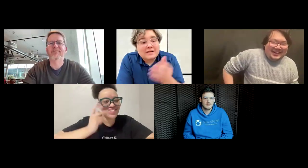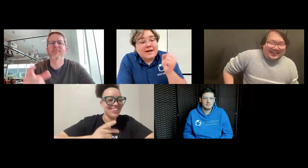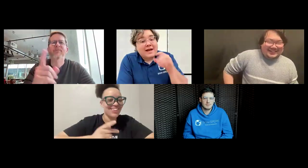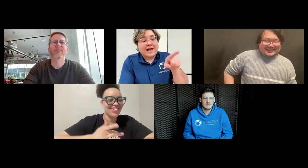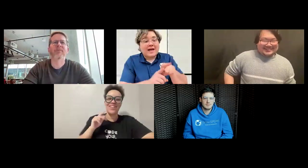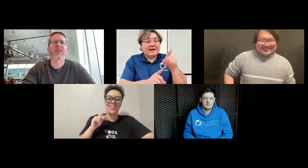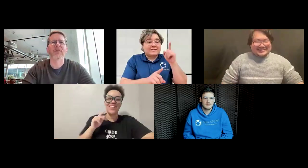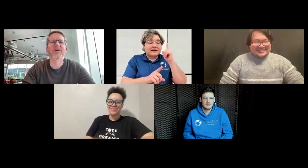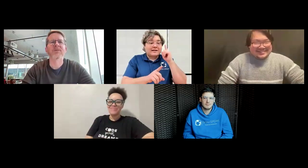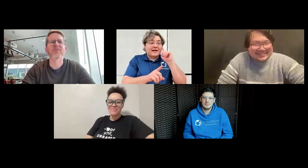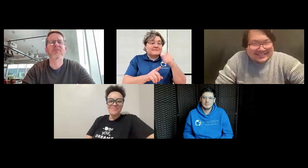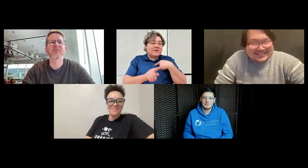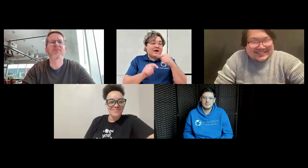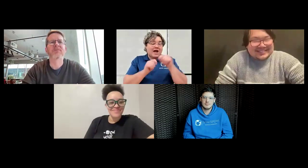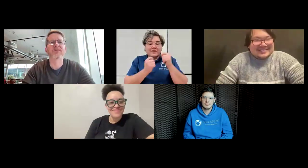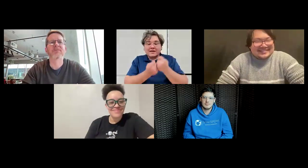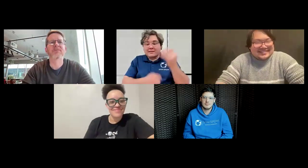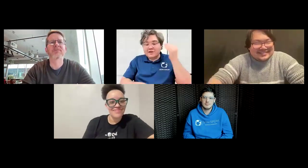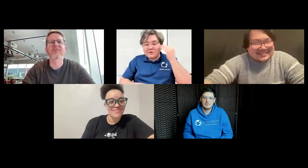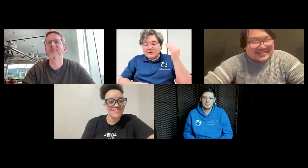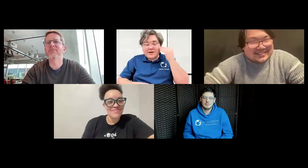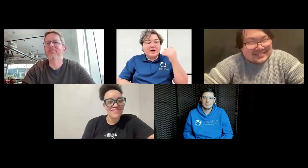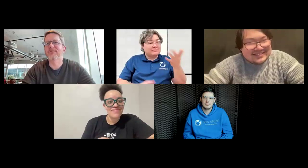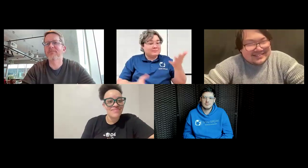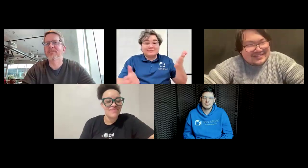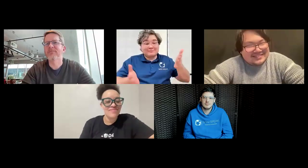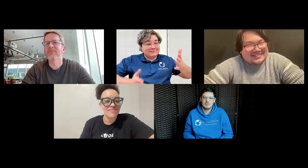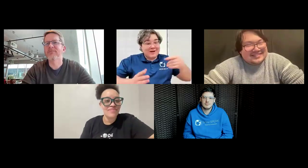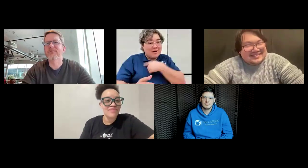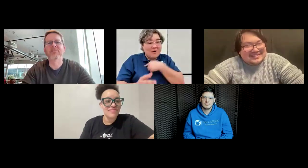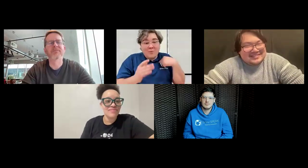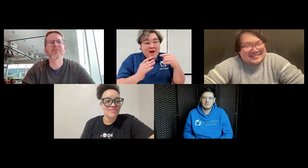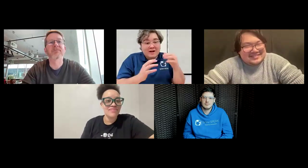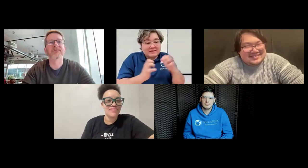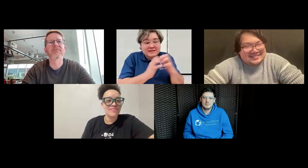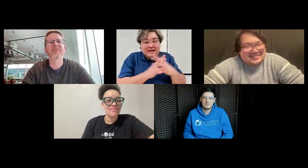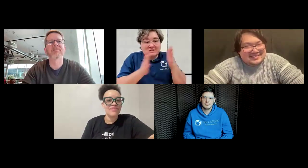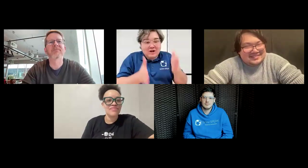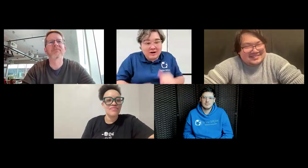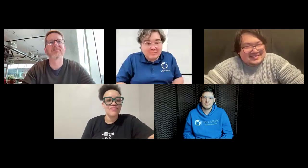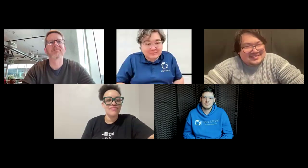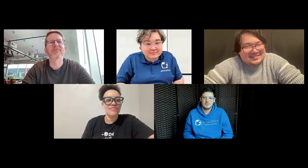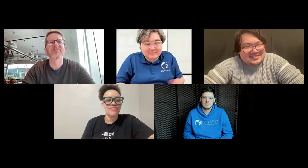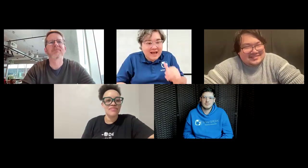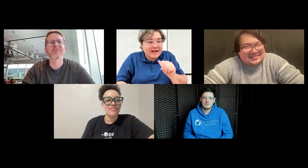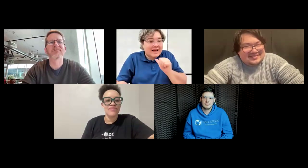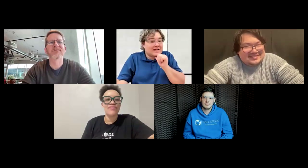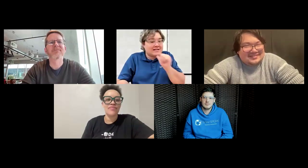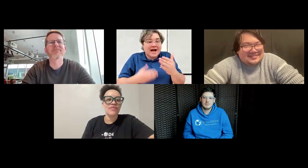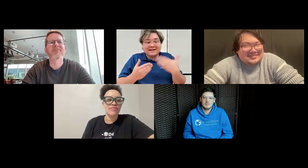which is a positive environment. Yeah, we could see that. Yeah, I think another thing to be aware of too is that we are a startup,